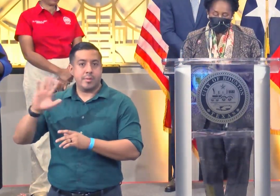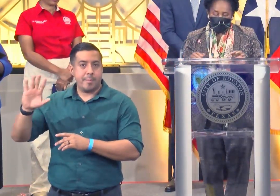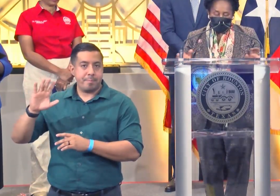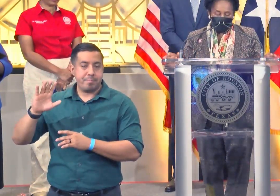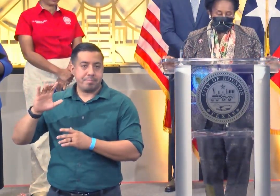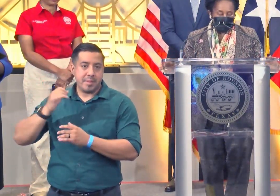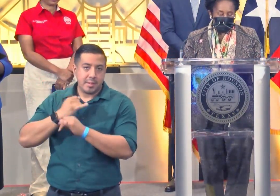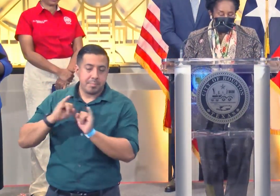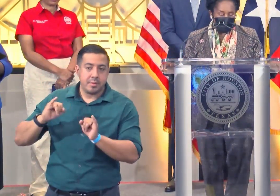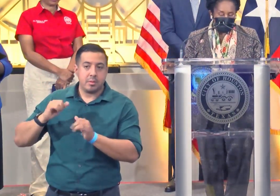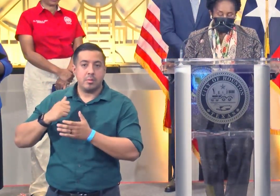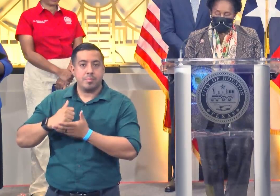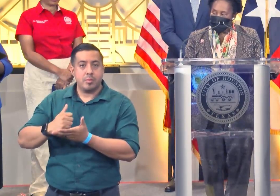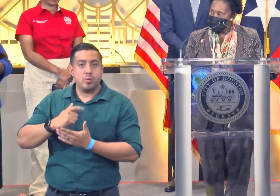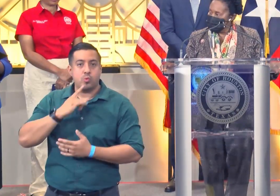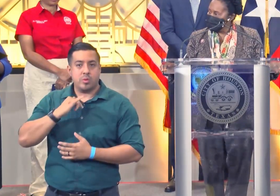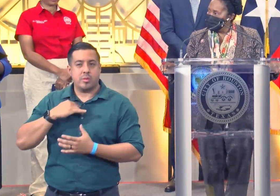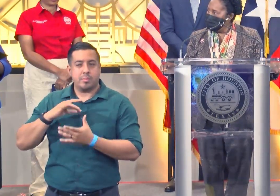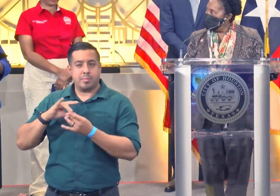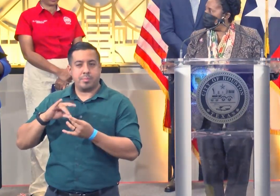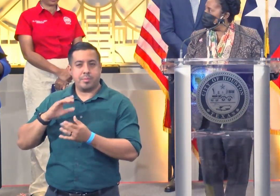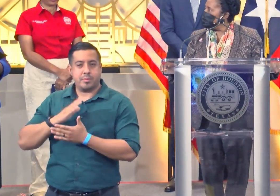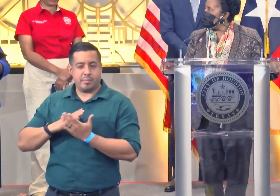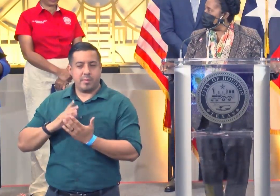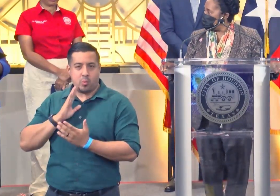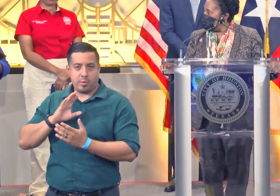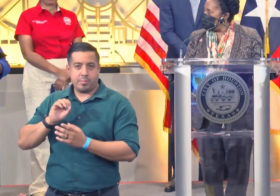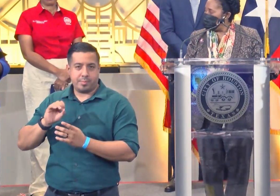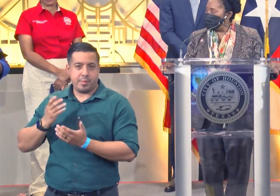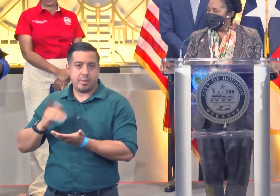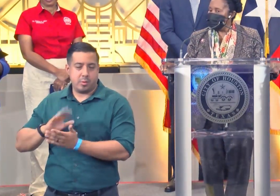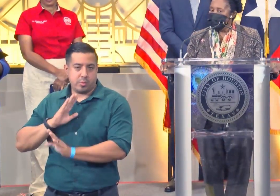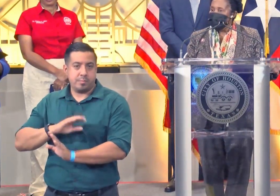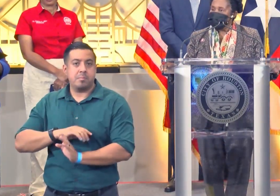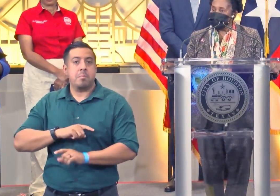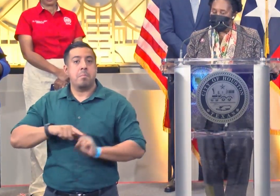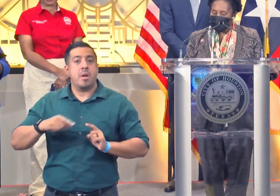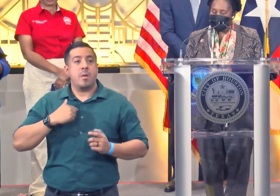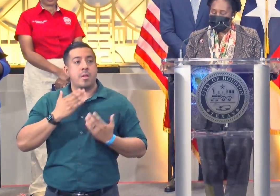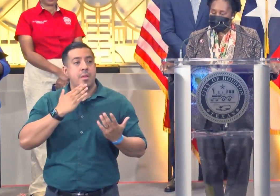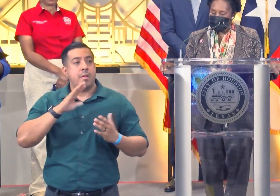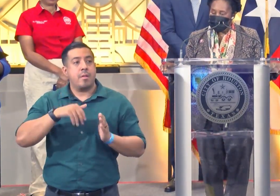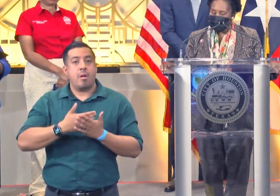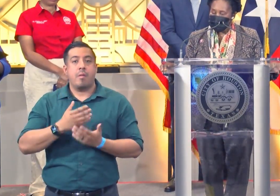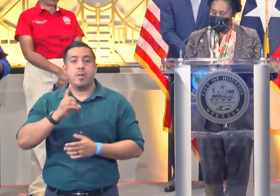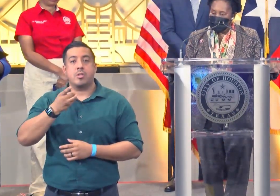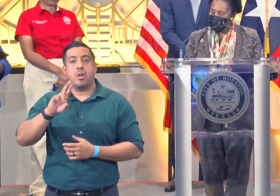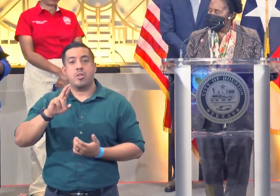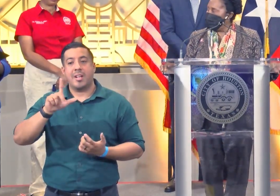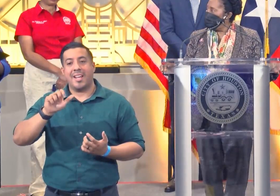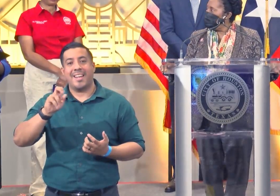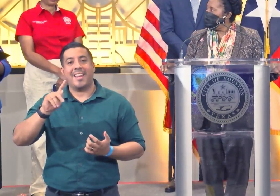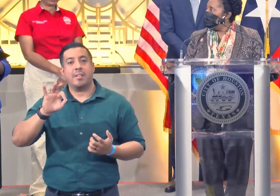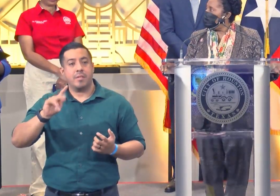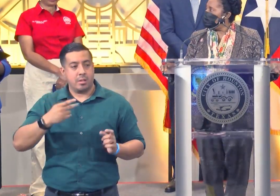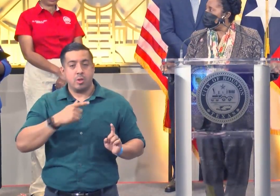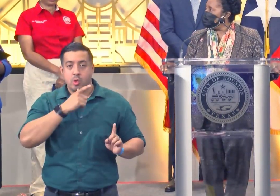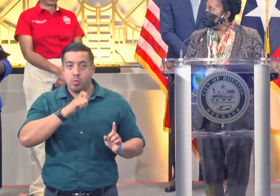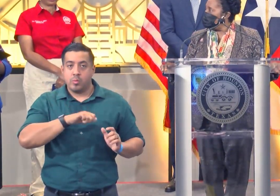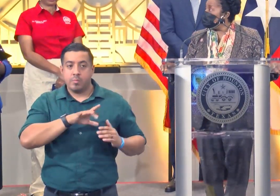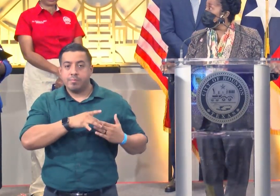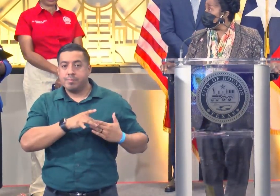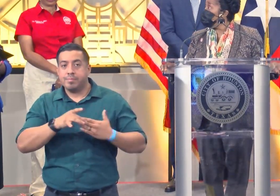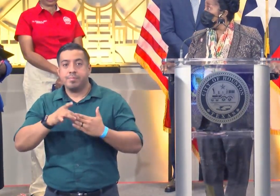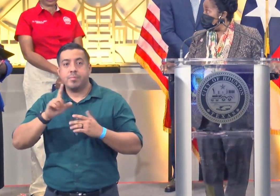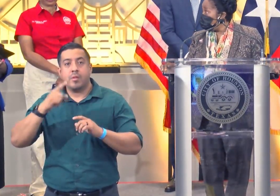will be pointed on our remarks. I'm humbled, Dr. Lathan, for the service you have given and the pathway that